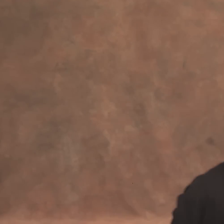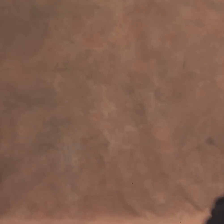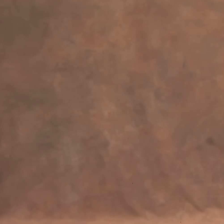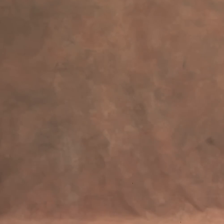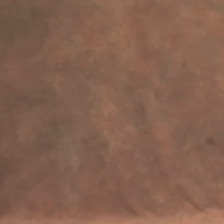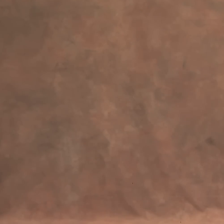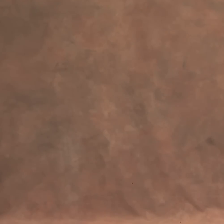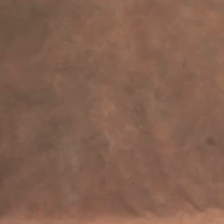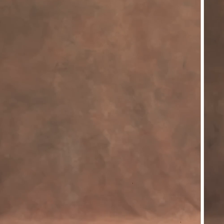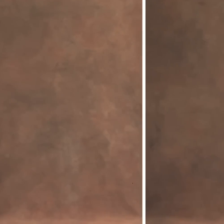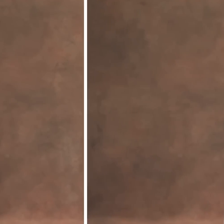in the lesson.